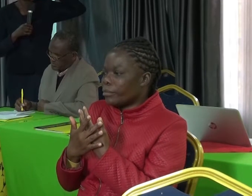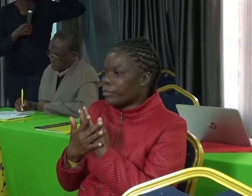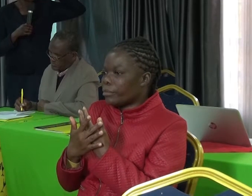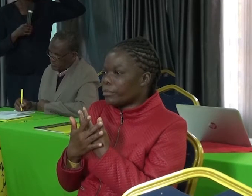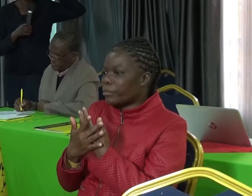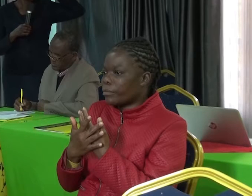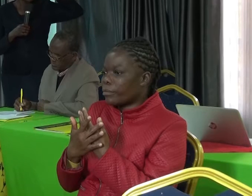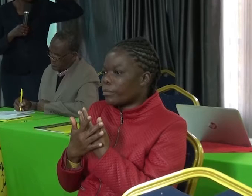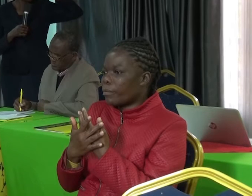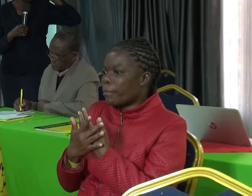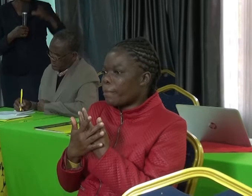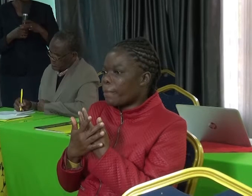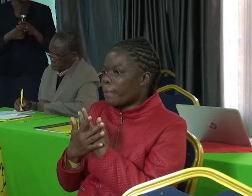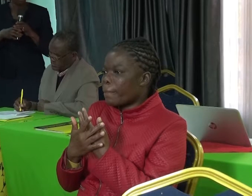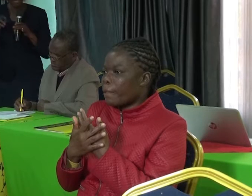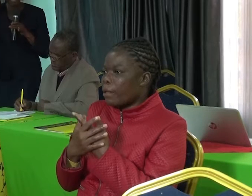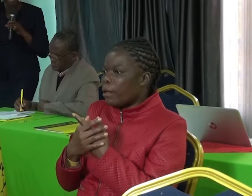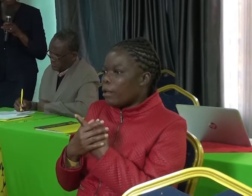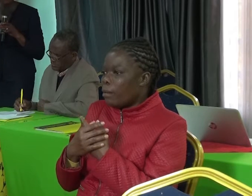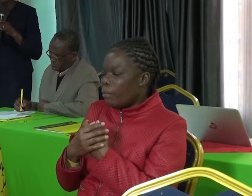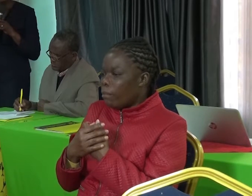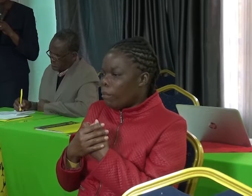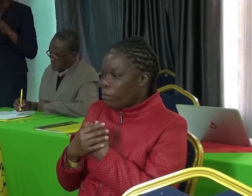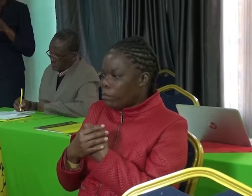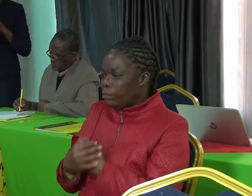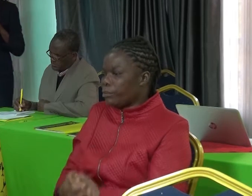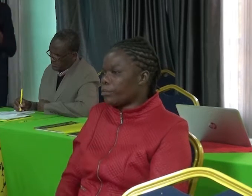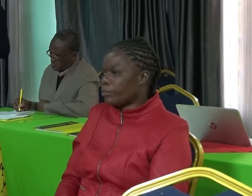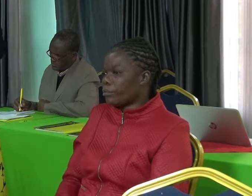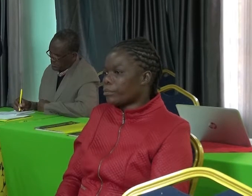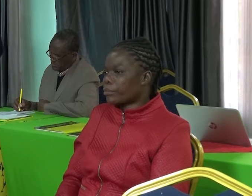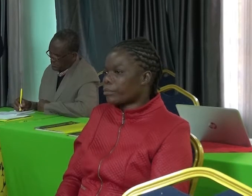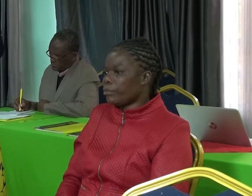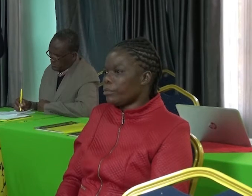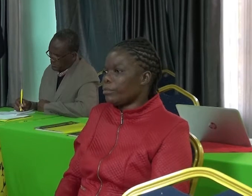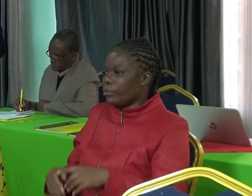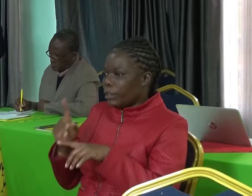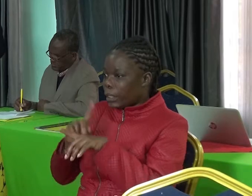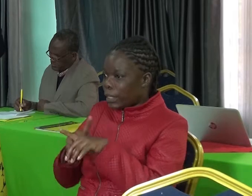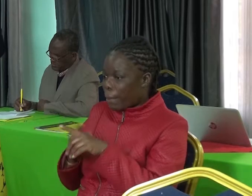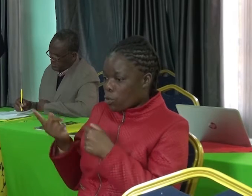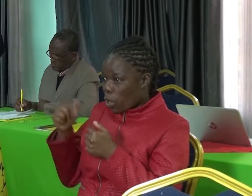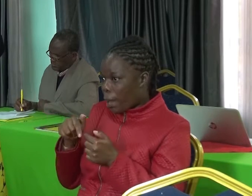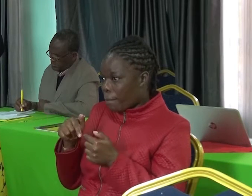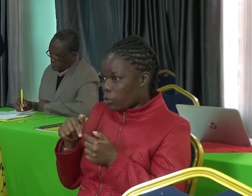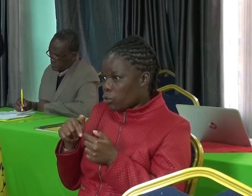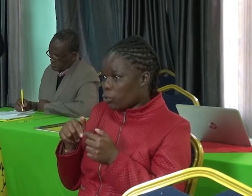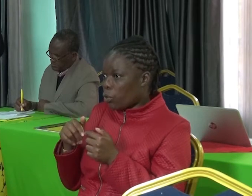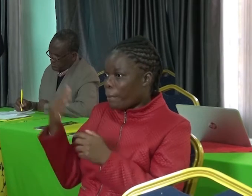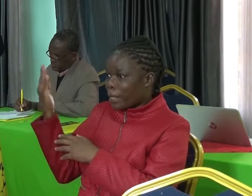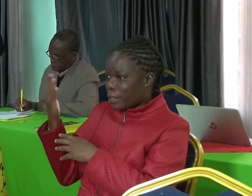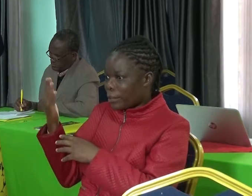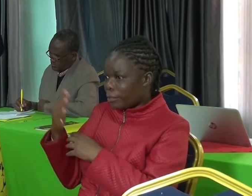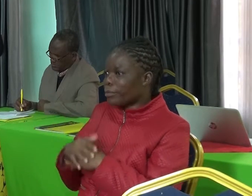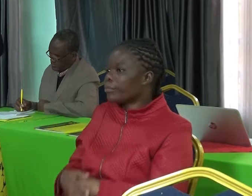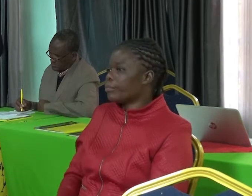presents. And when you come in to present, you only click a link and you enter. Like now you have entered here. Then present what